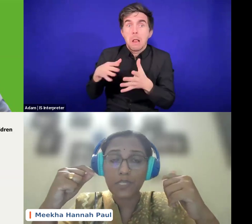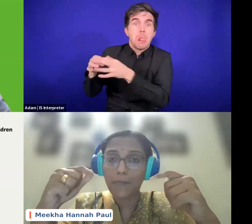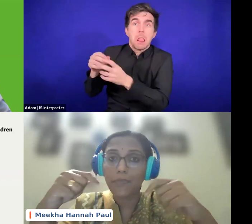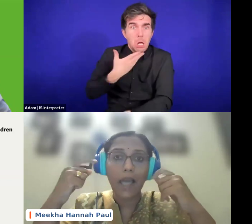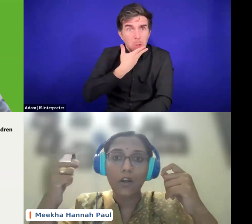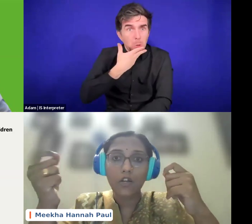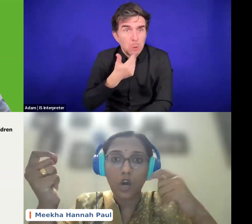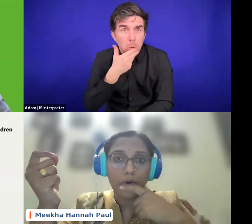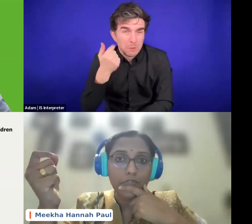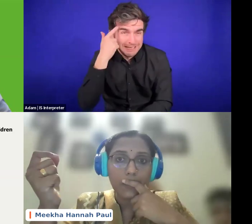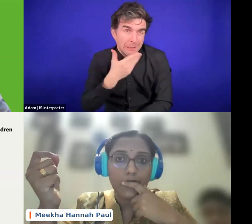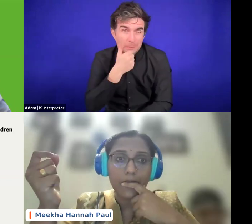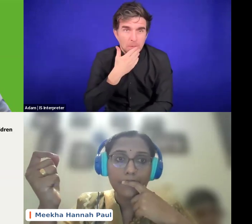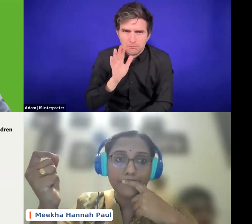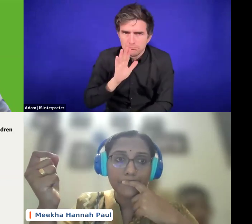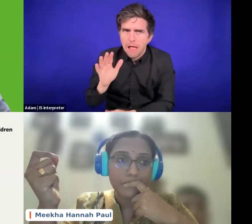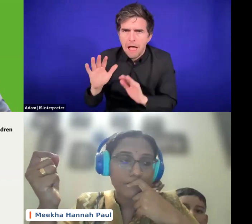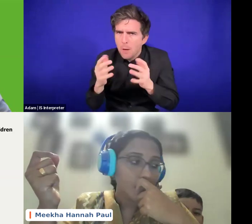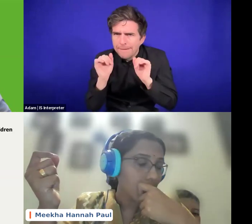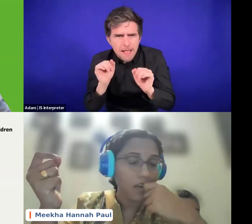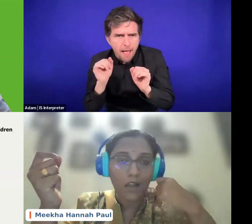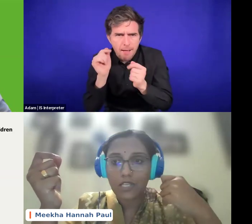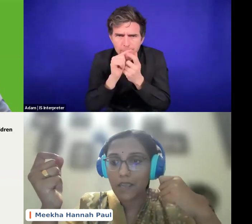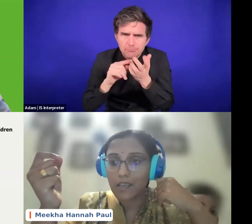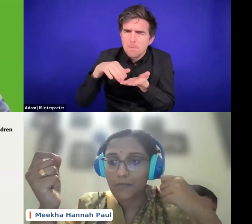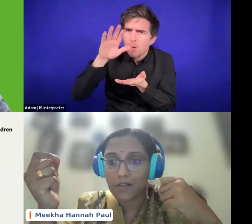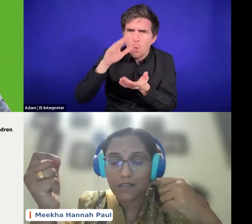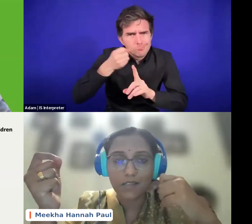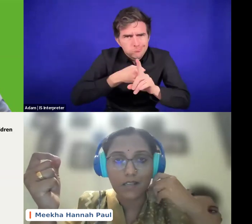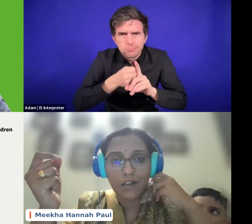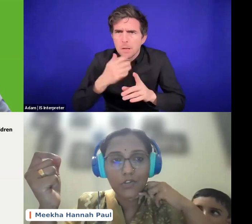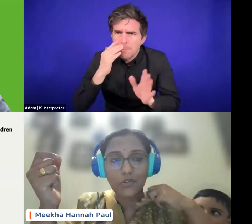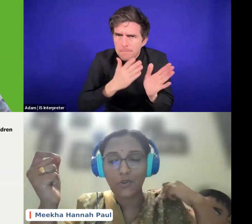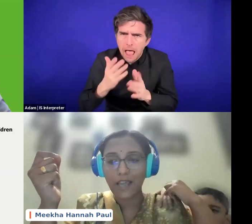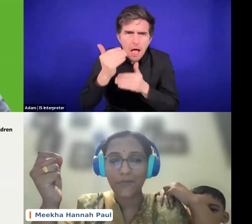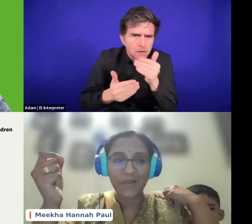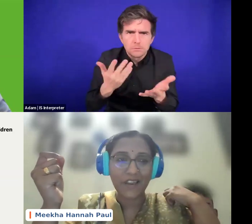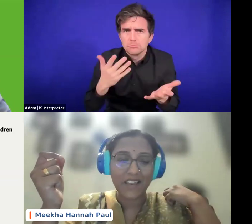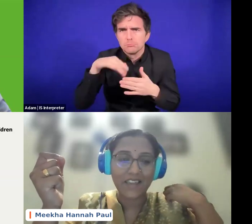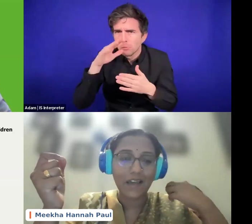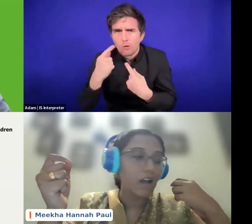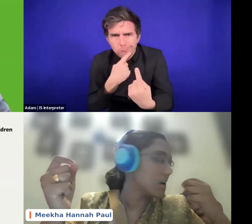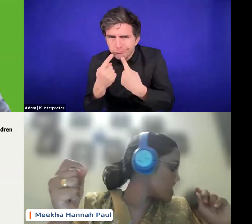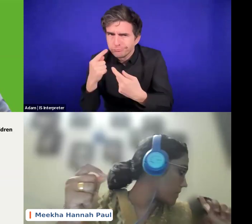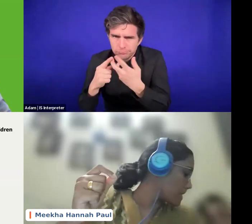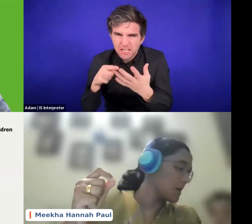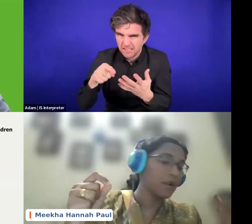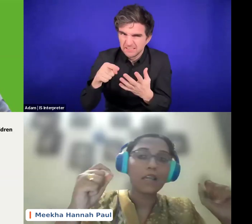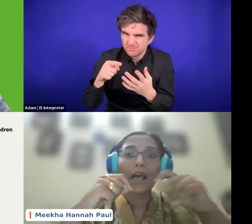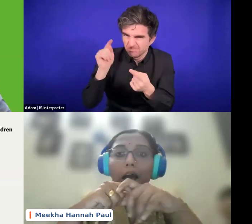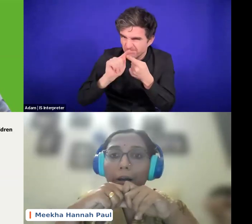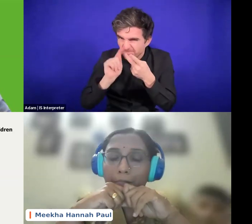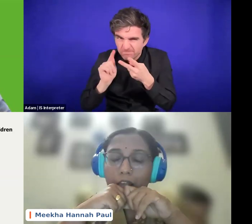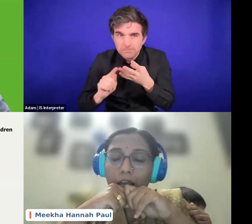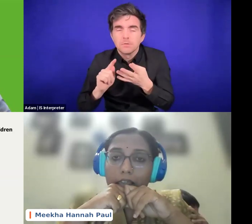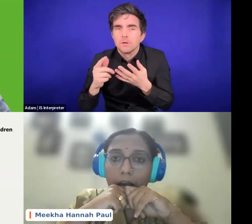vulnerable groups. And on top of it, now you see my kid because it's close to 9 p.m. in India. Sorry, give me a